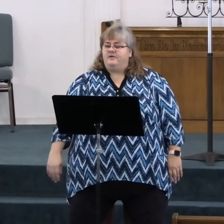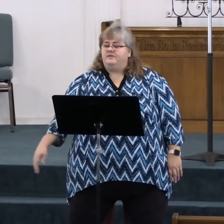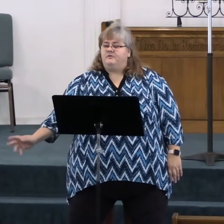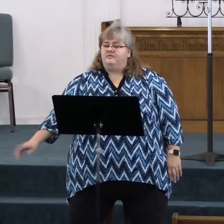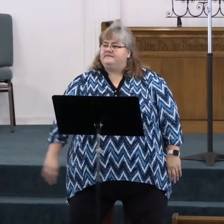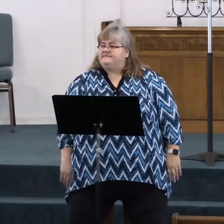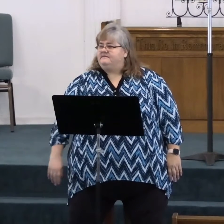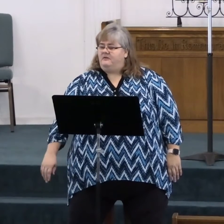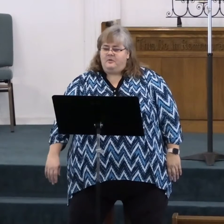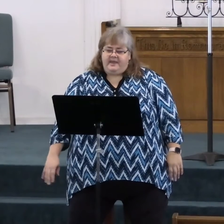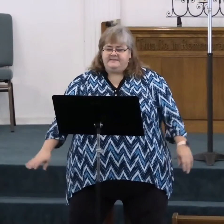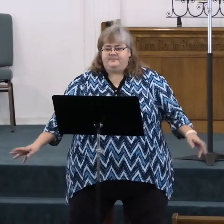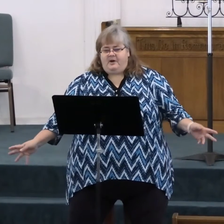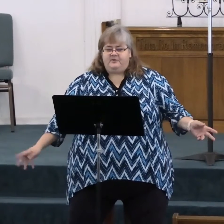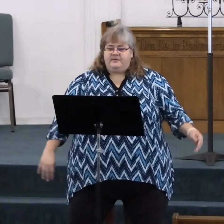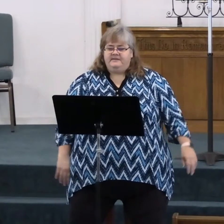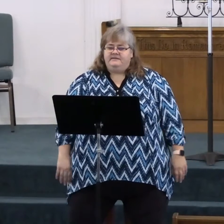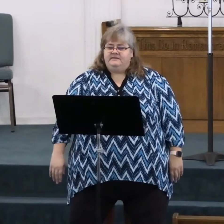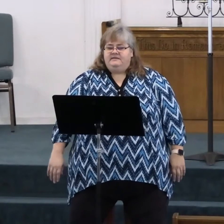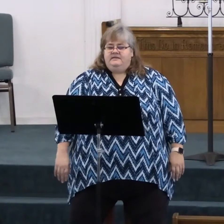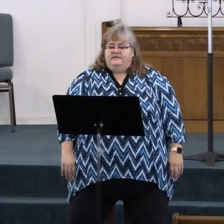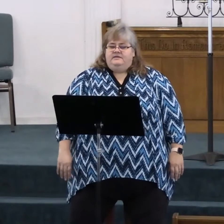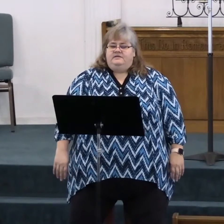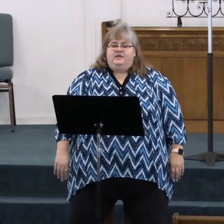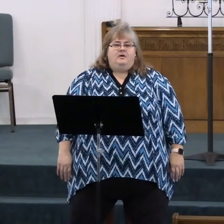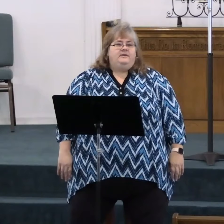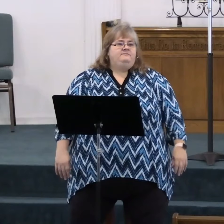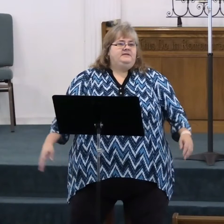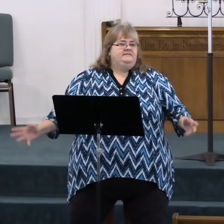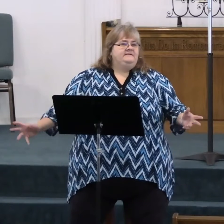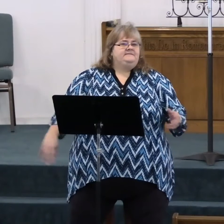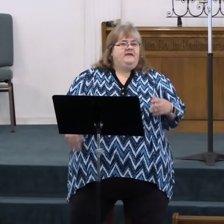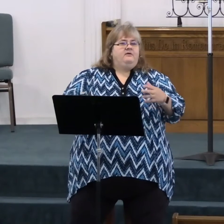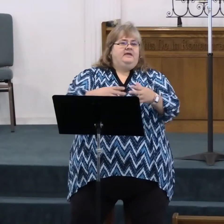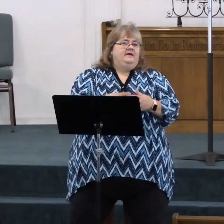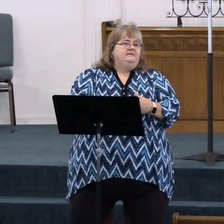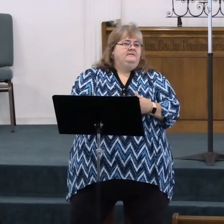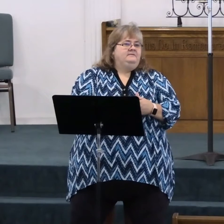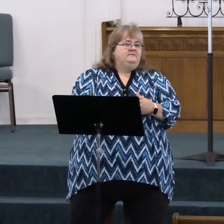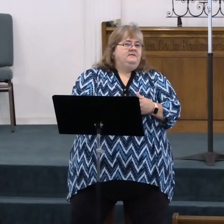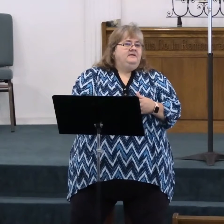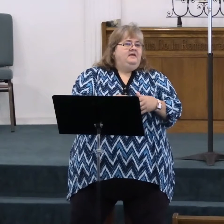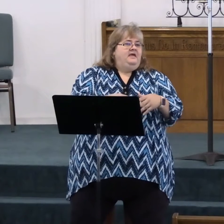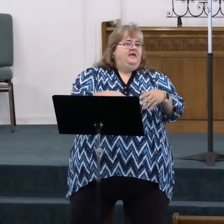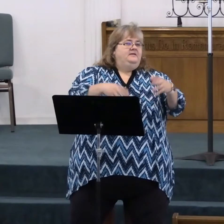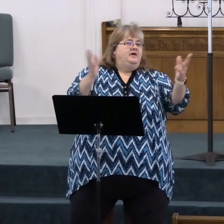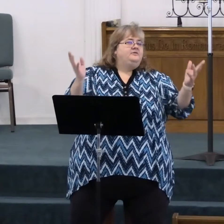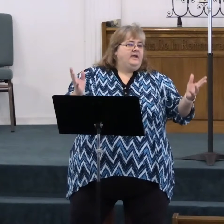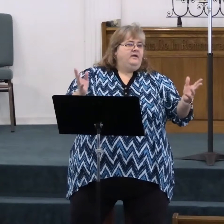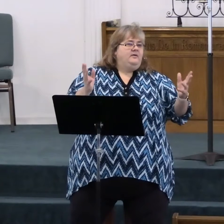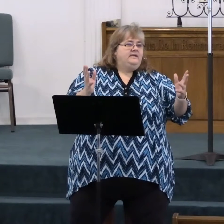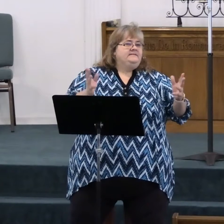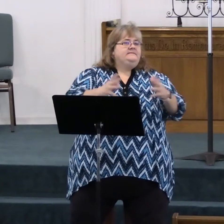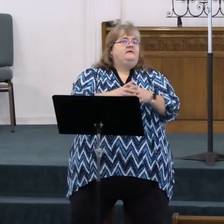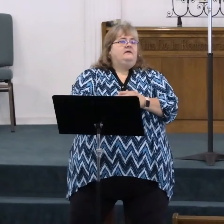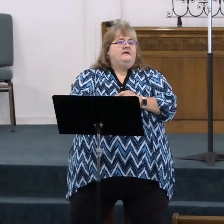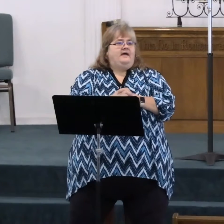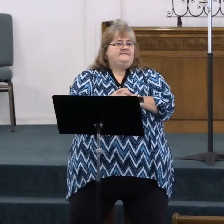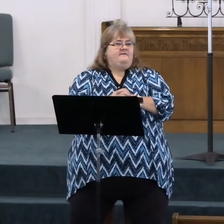American relics and arrowheads, pottery. You know, even in this area and other areas, as I've